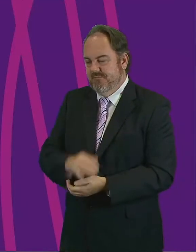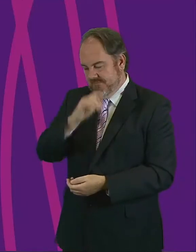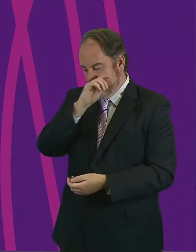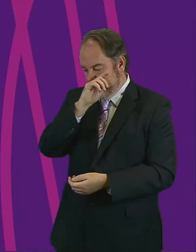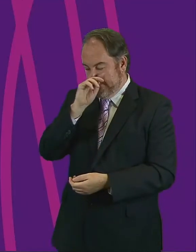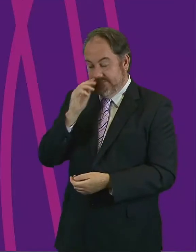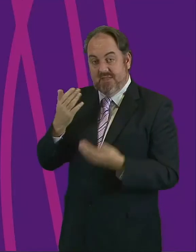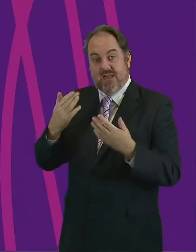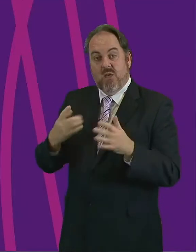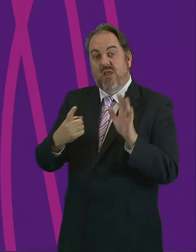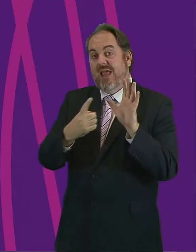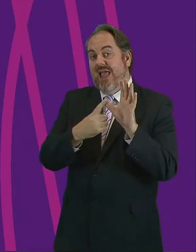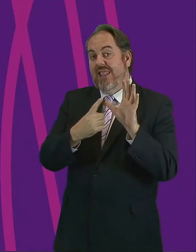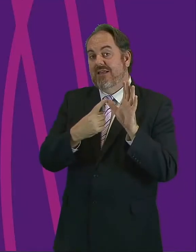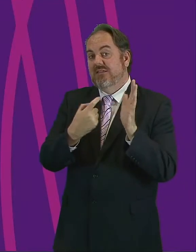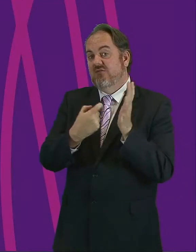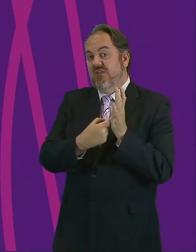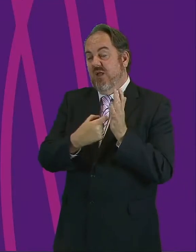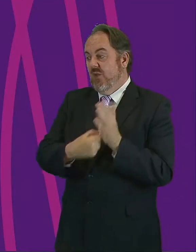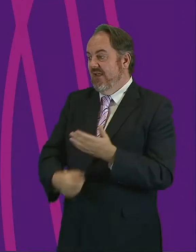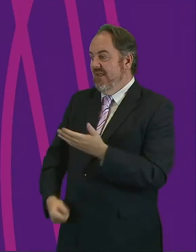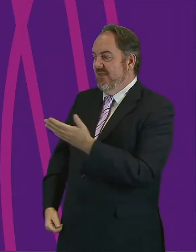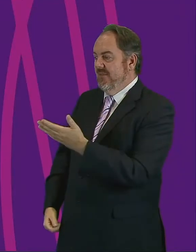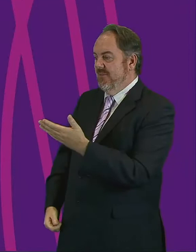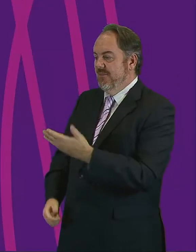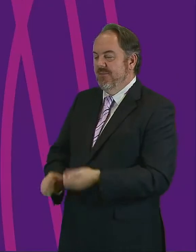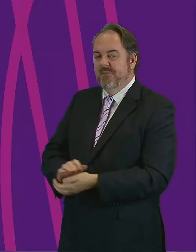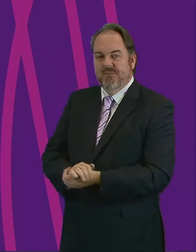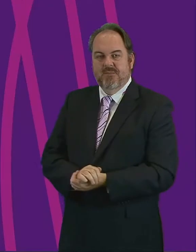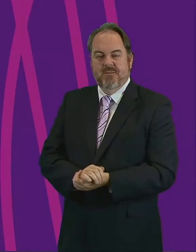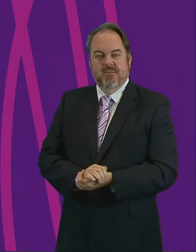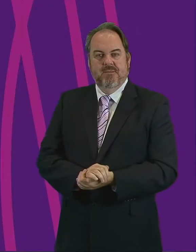Alex Rowley, followed, I hope, by Emma Harper joining us